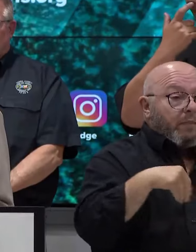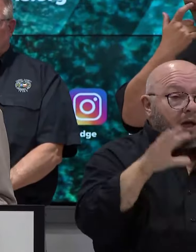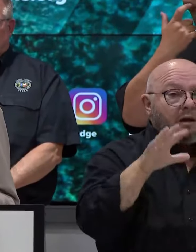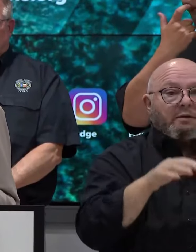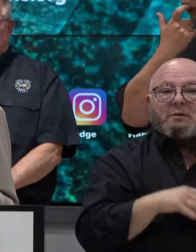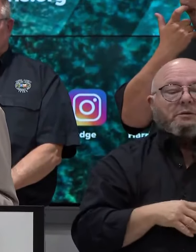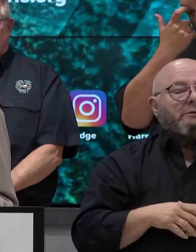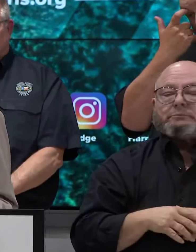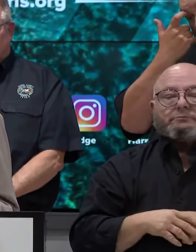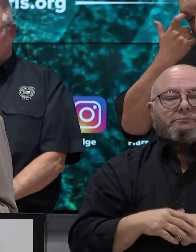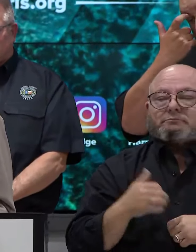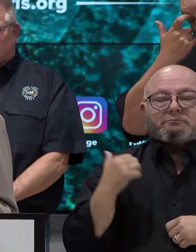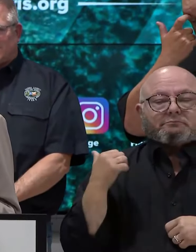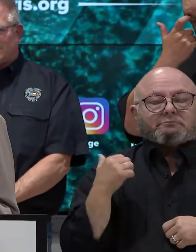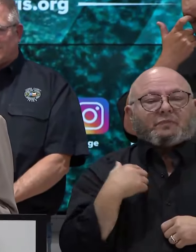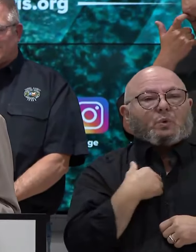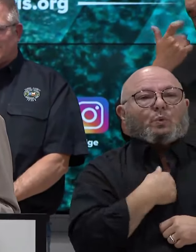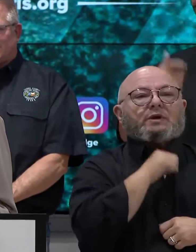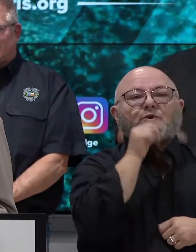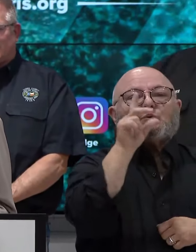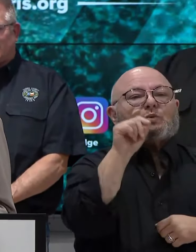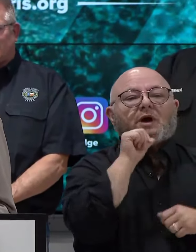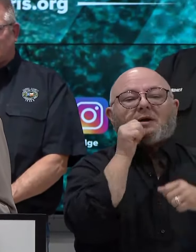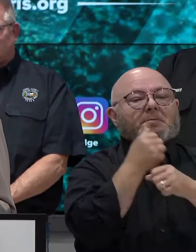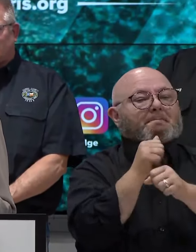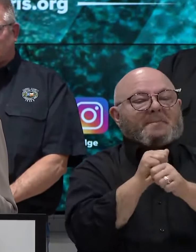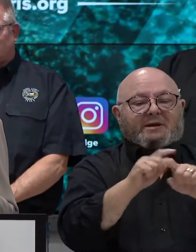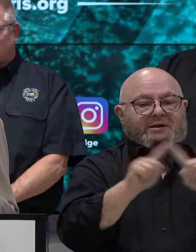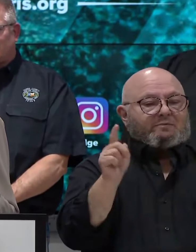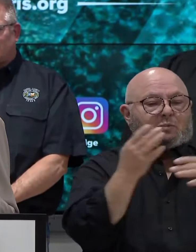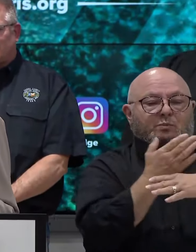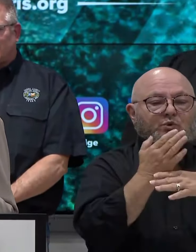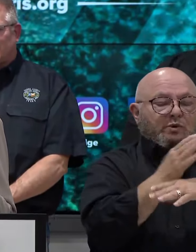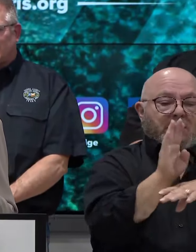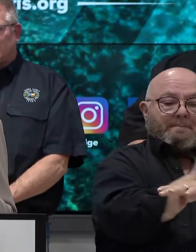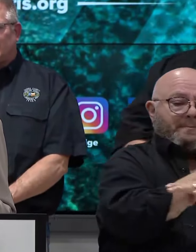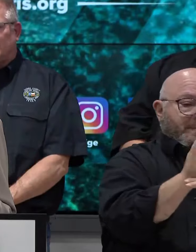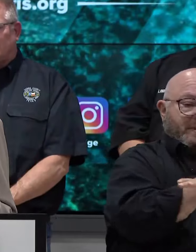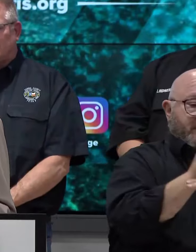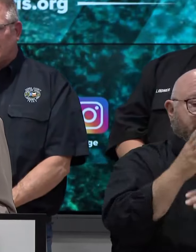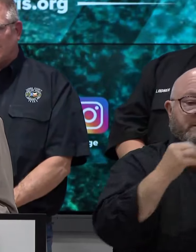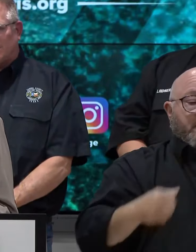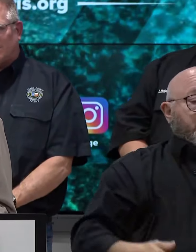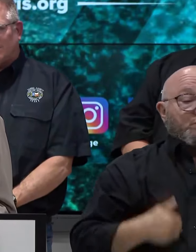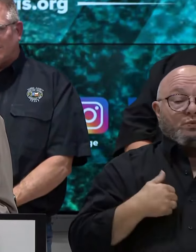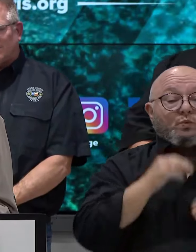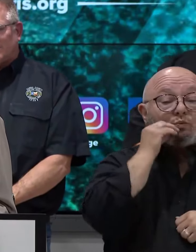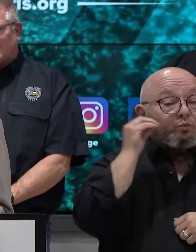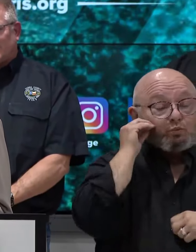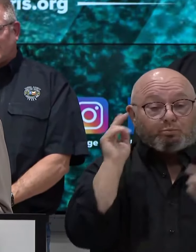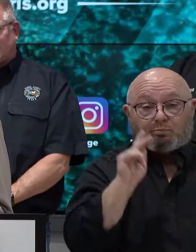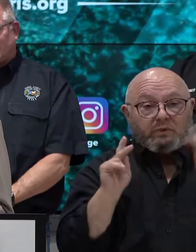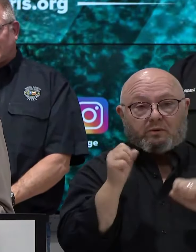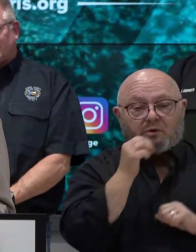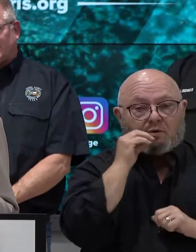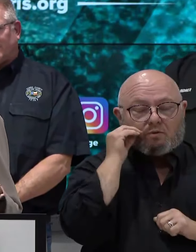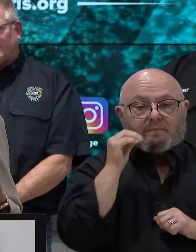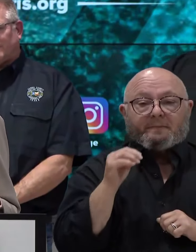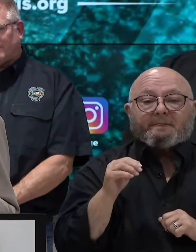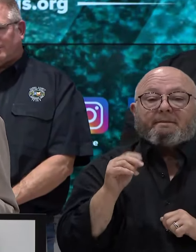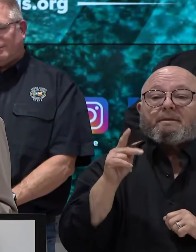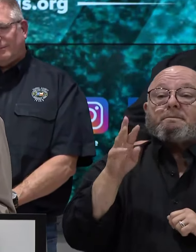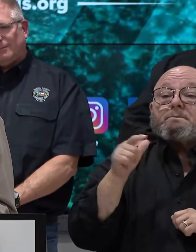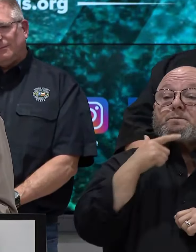Yeah, so we don't make a difference. There is no differentiation between commercial and residential. So Paul mentioned how